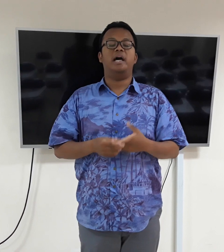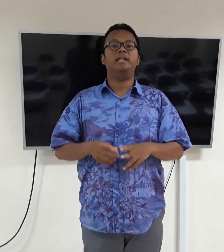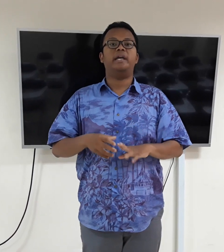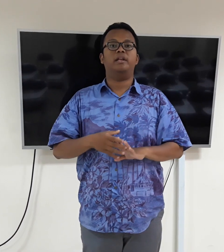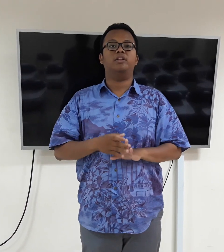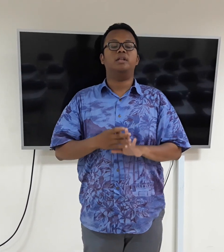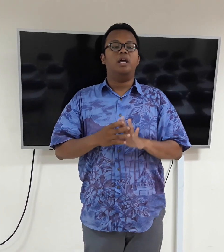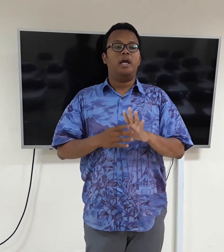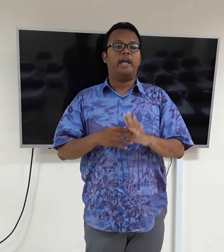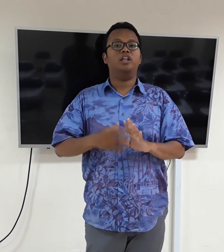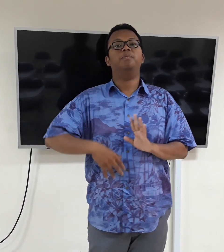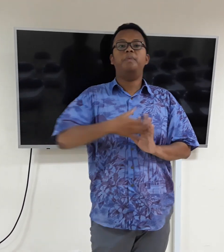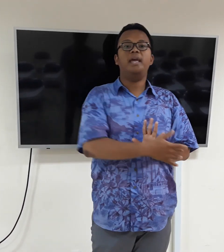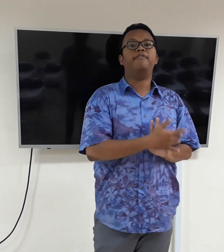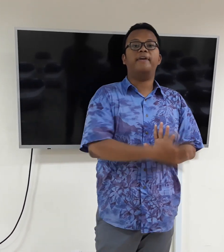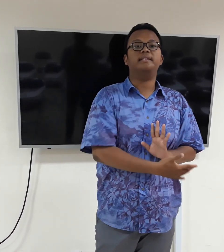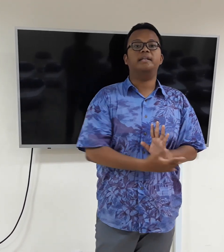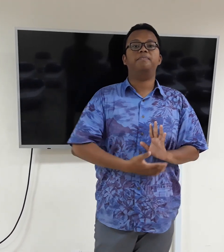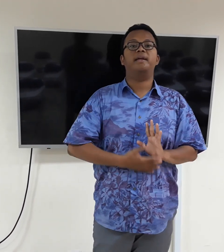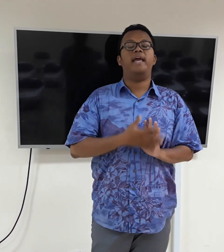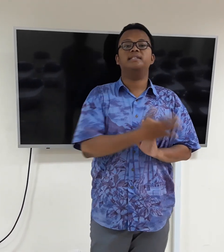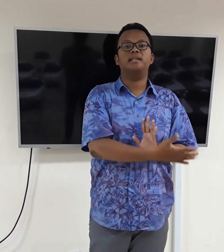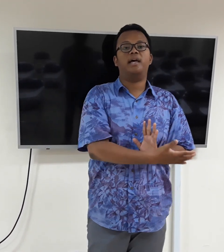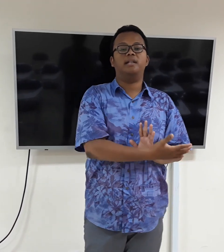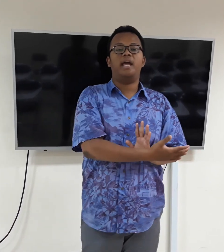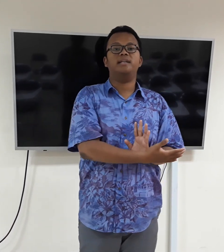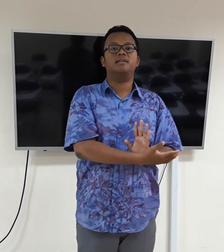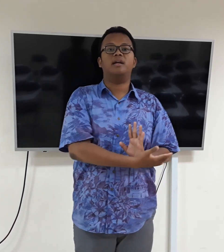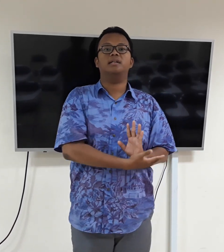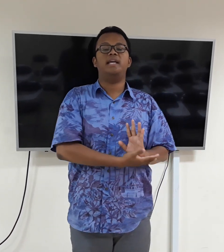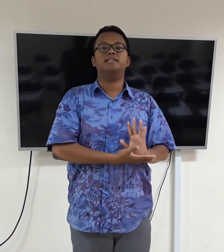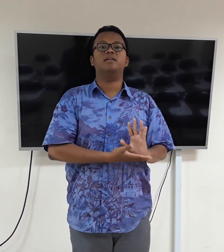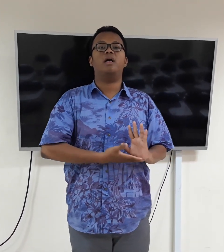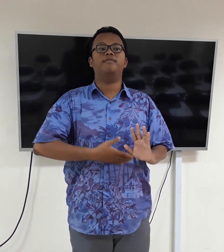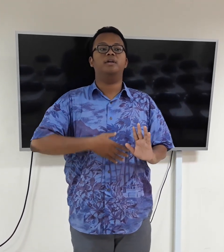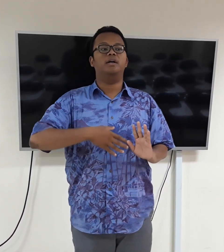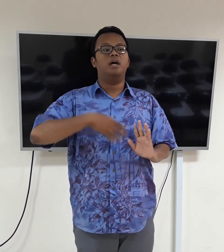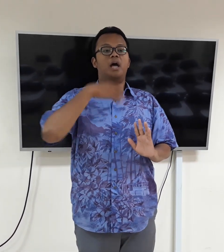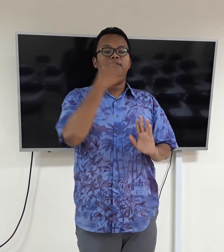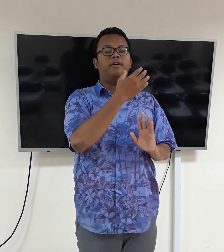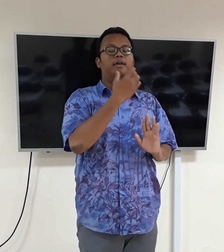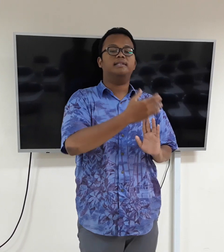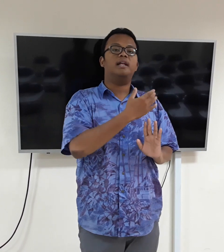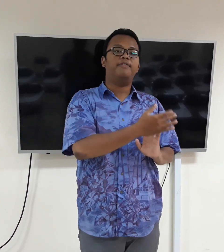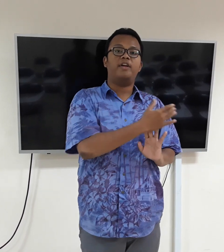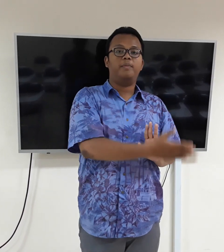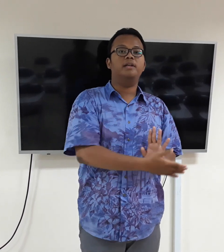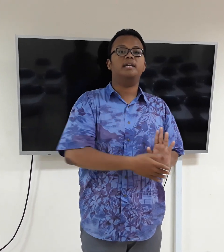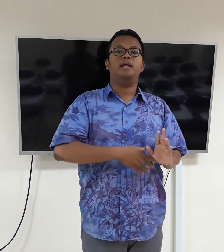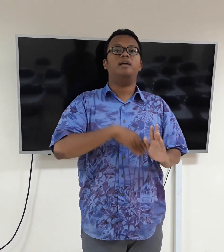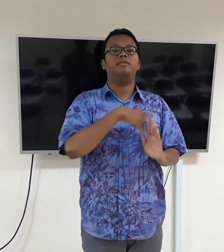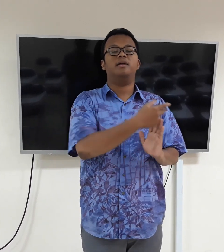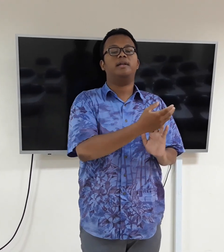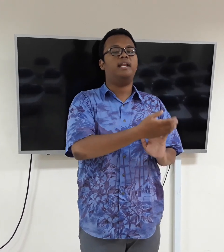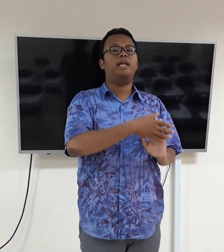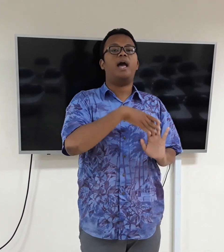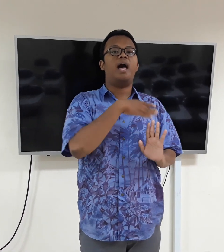design cannot be affected by the external of the external variables and any